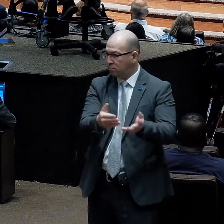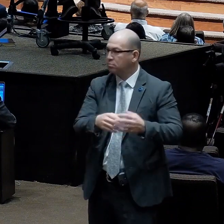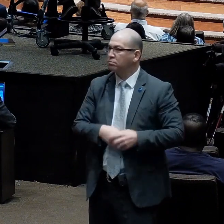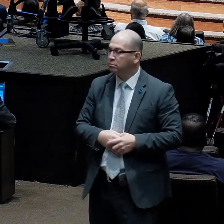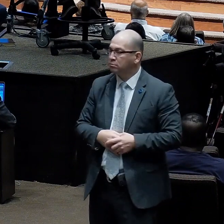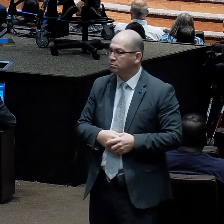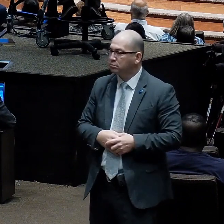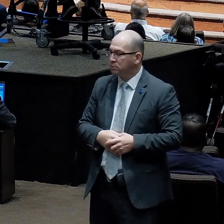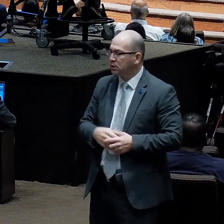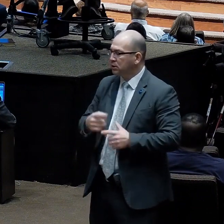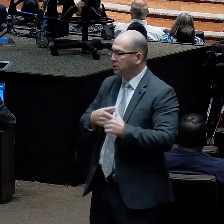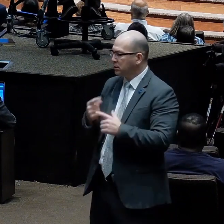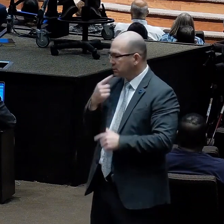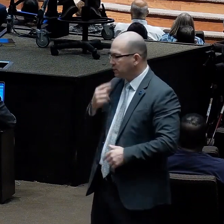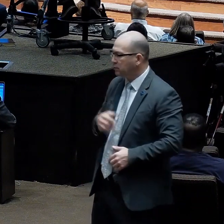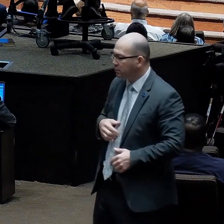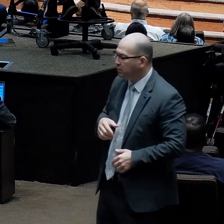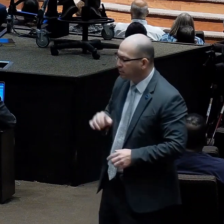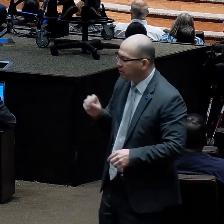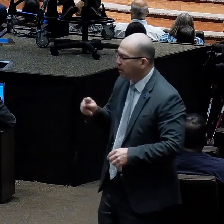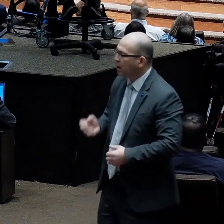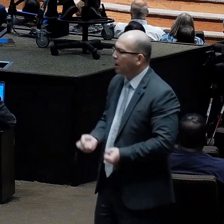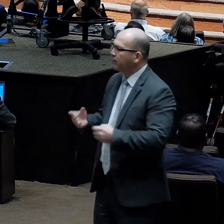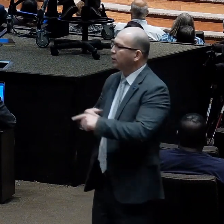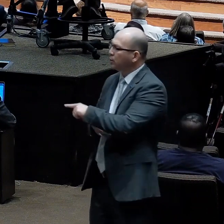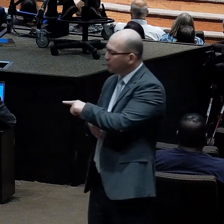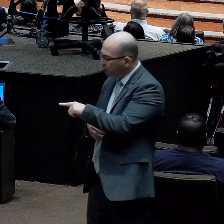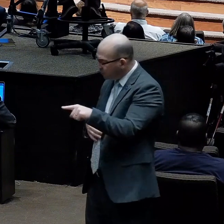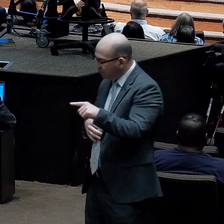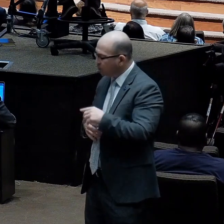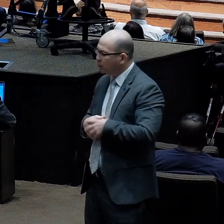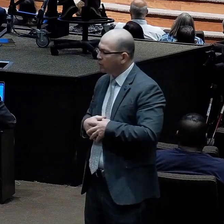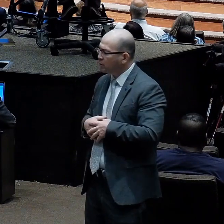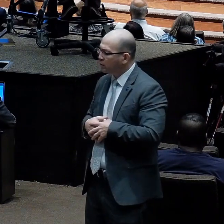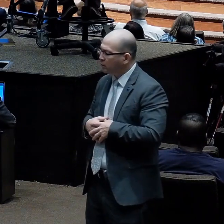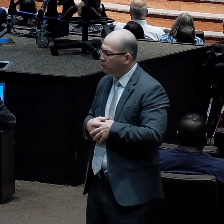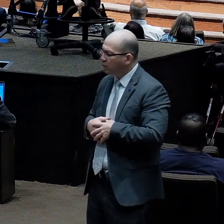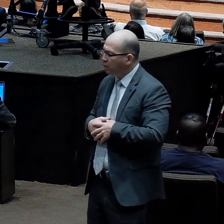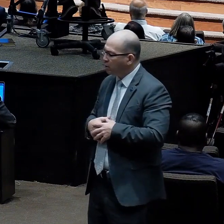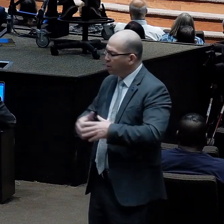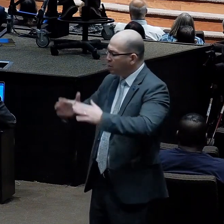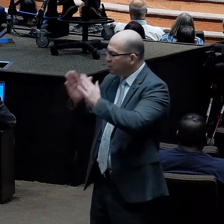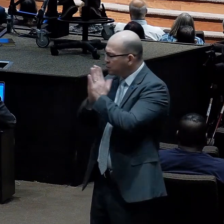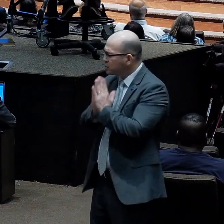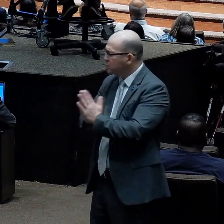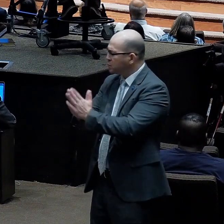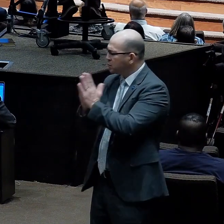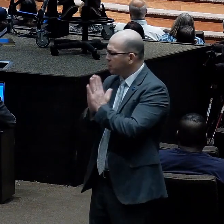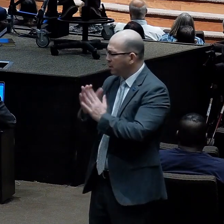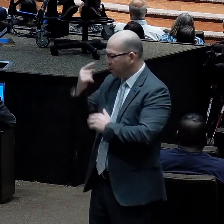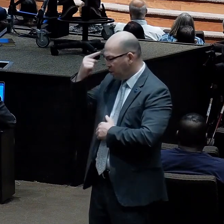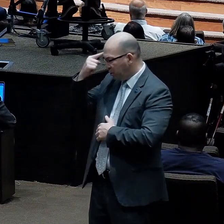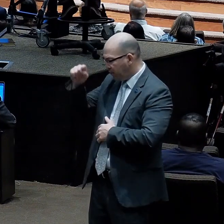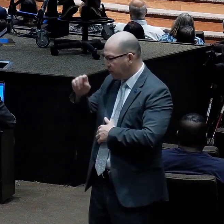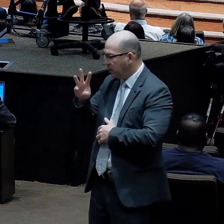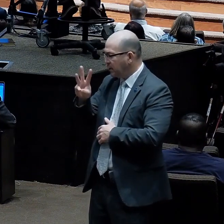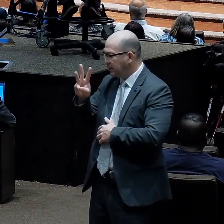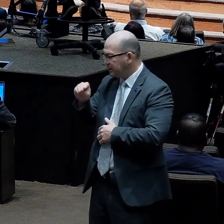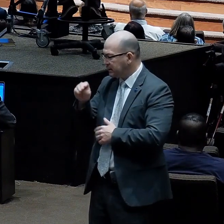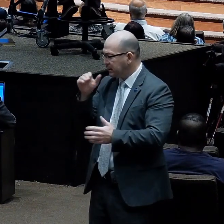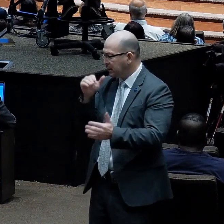he said, how many of you have been praying for the 60 million